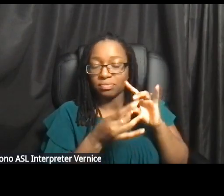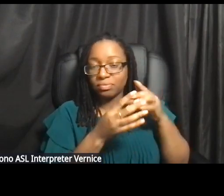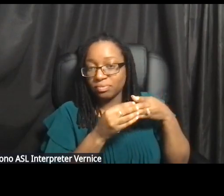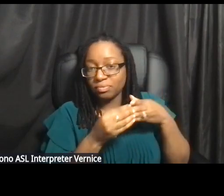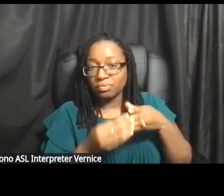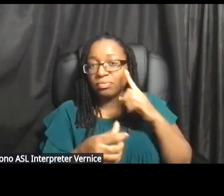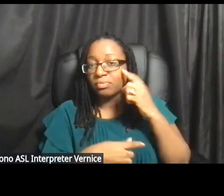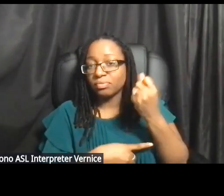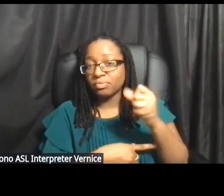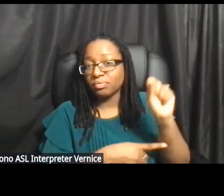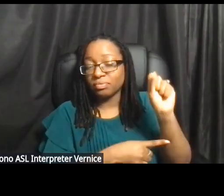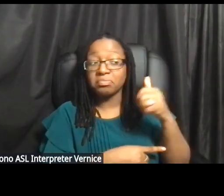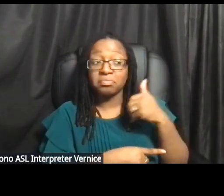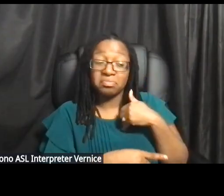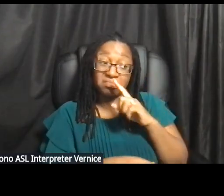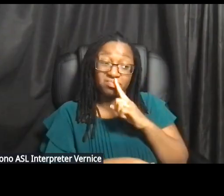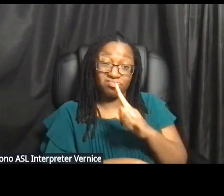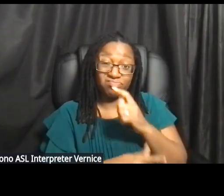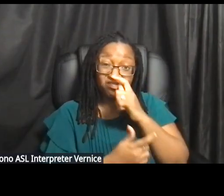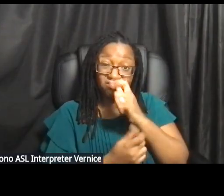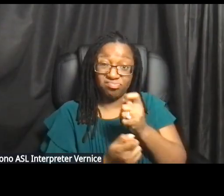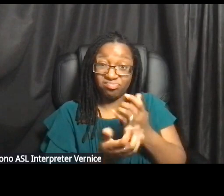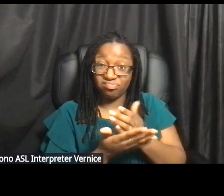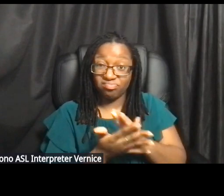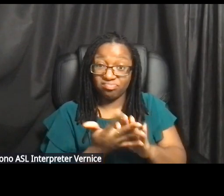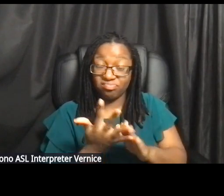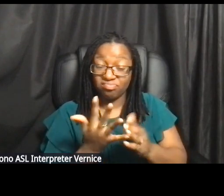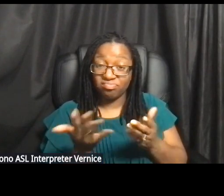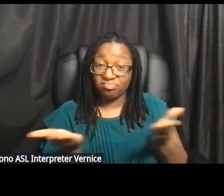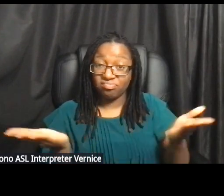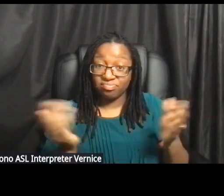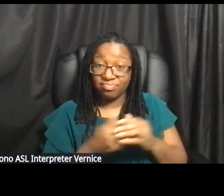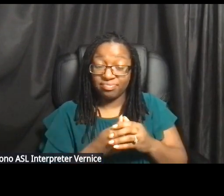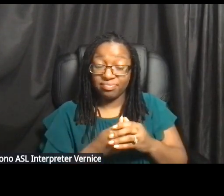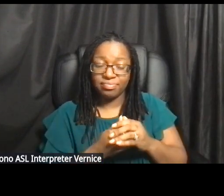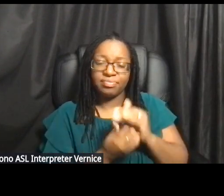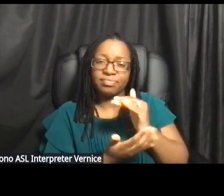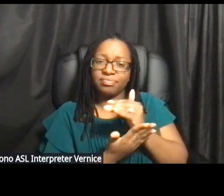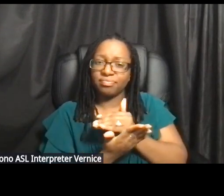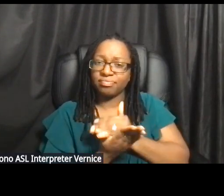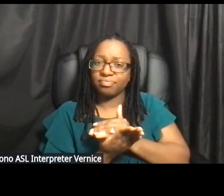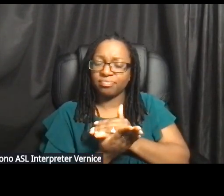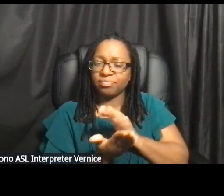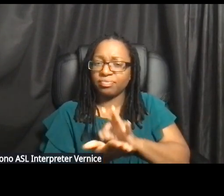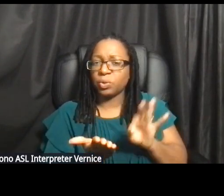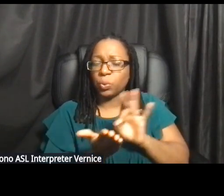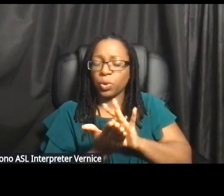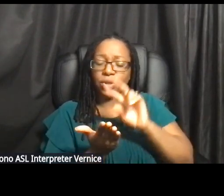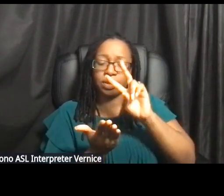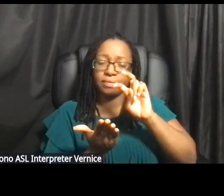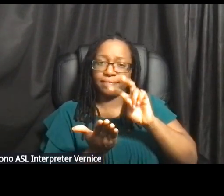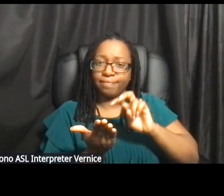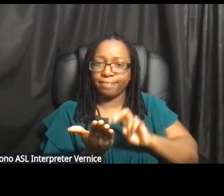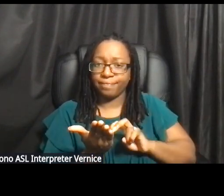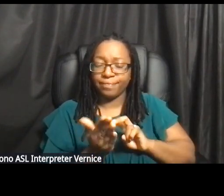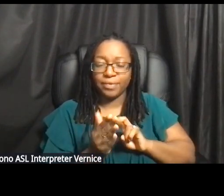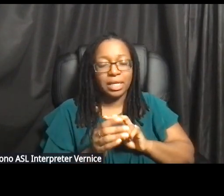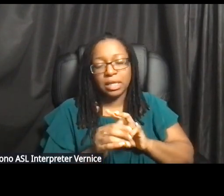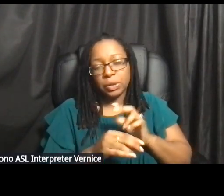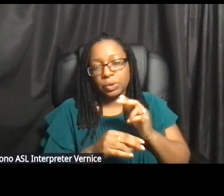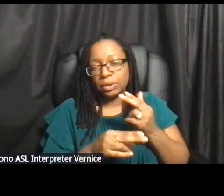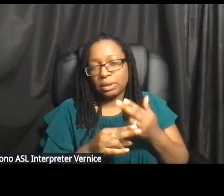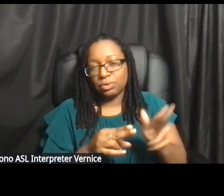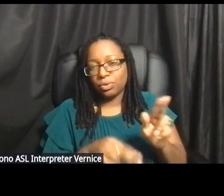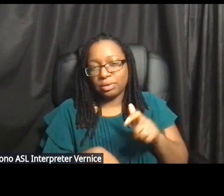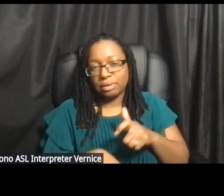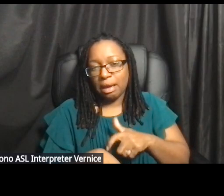on it. Both of these lists are worth looking into in more depth. I can't do them justice in the time we have, but I want to